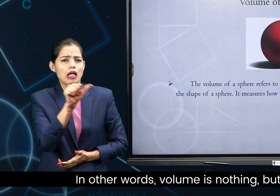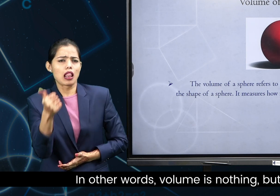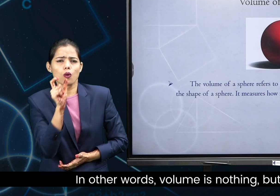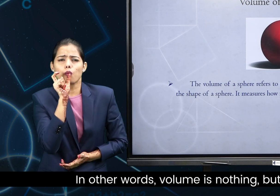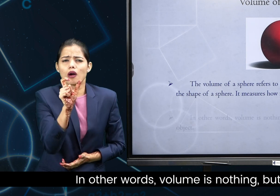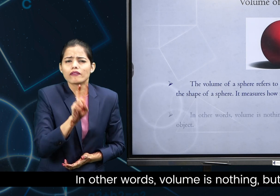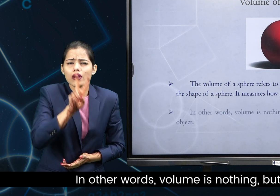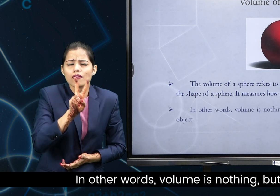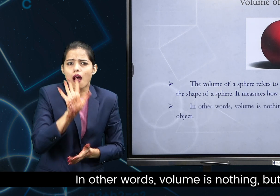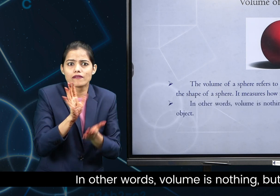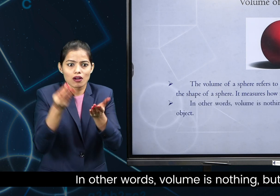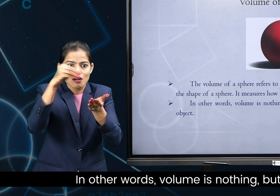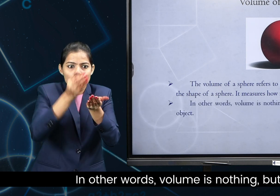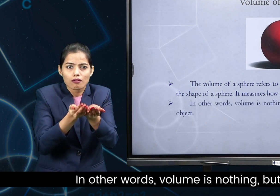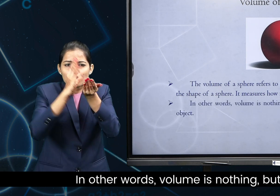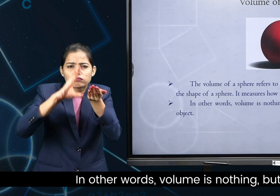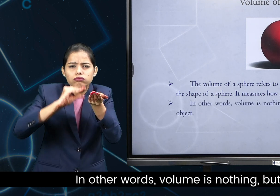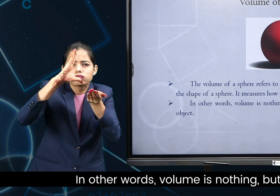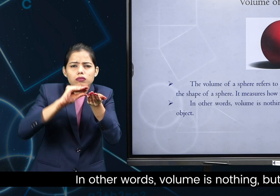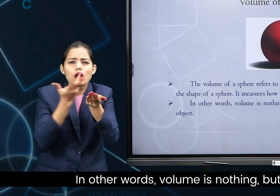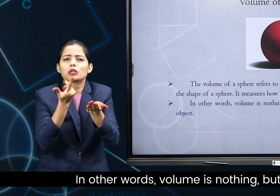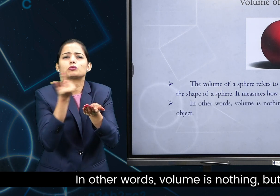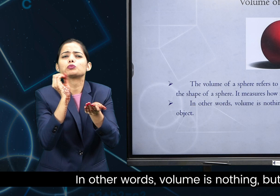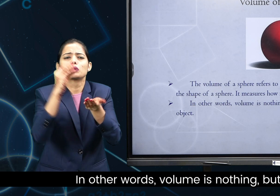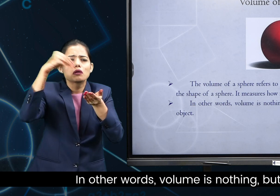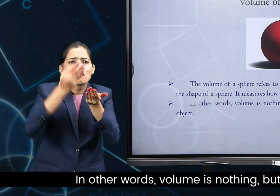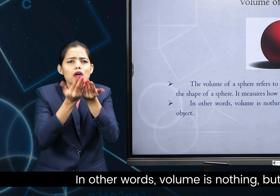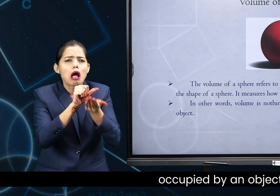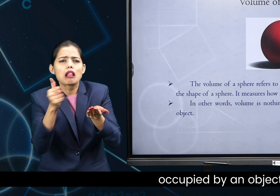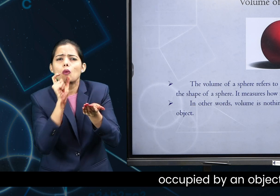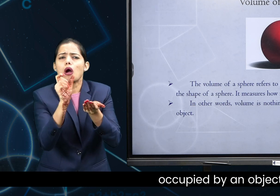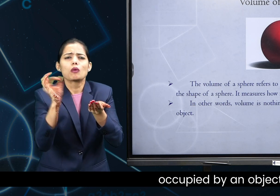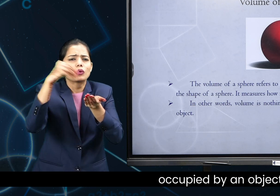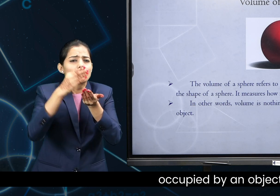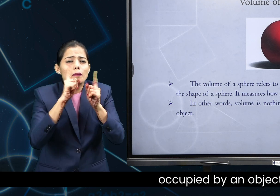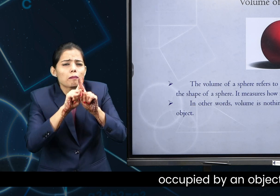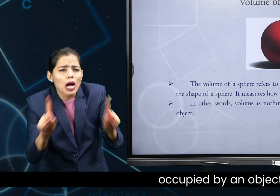In other words, volume is nothing but the total space occupied by an